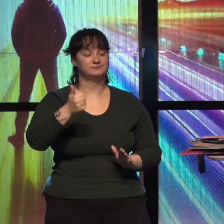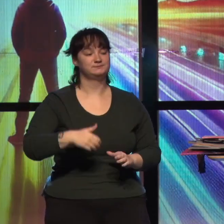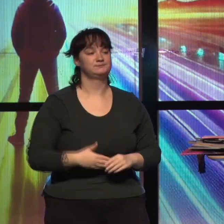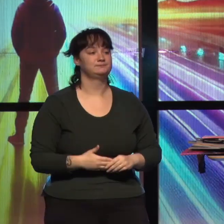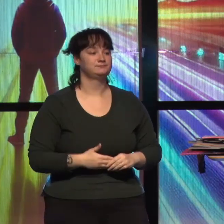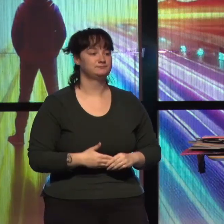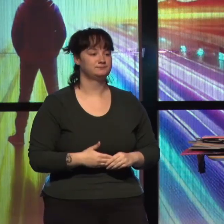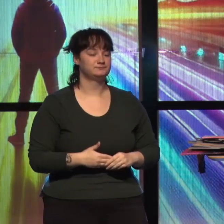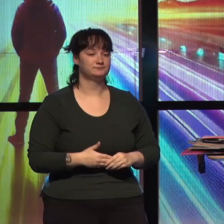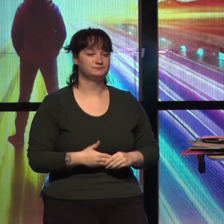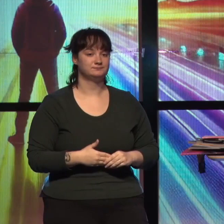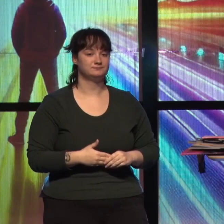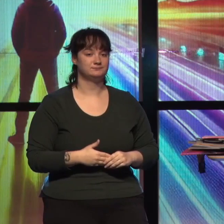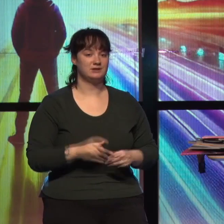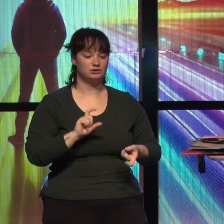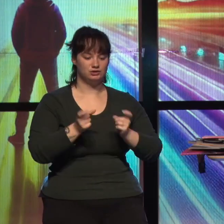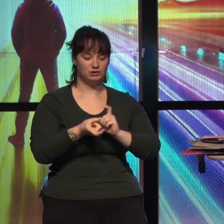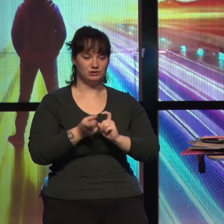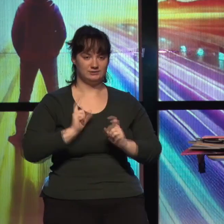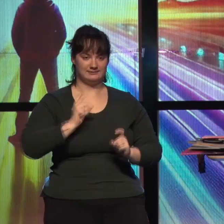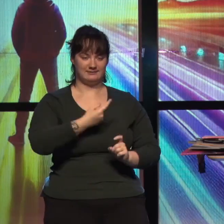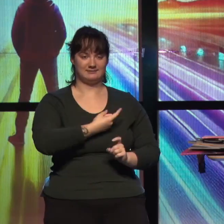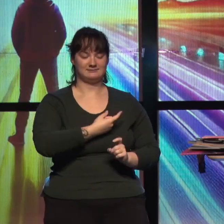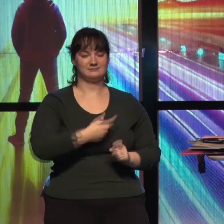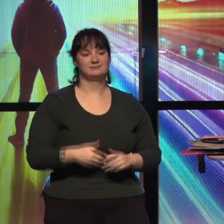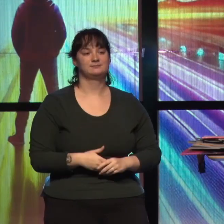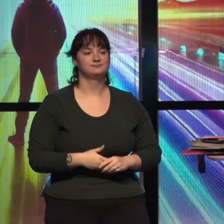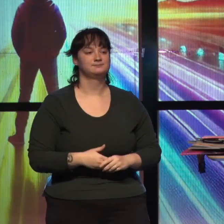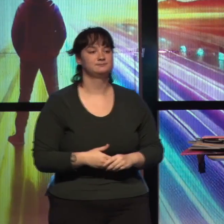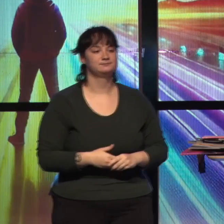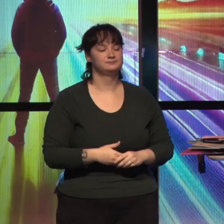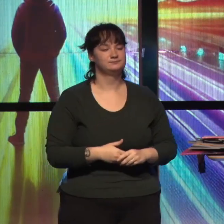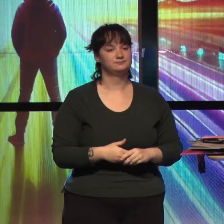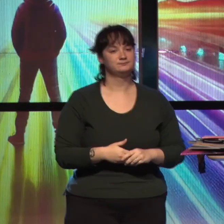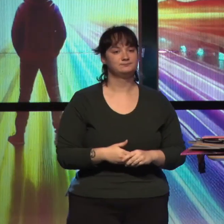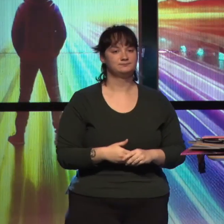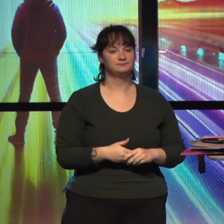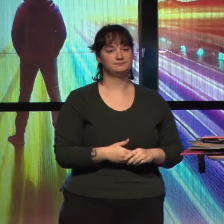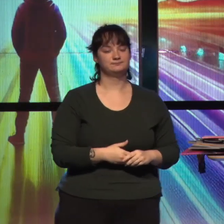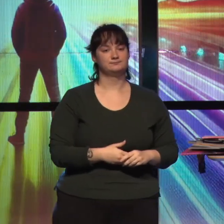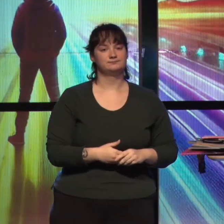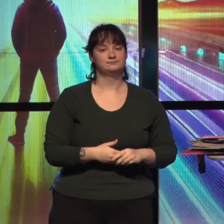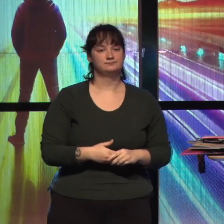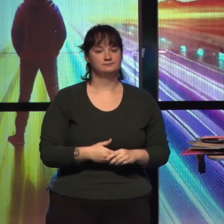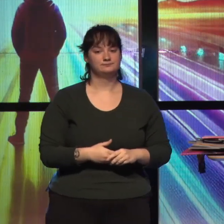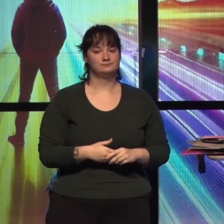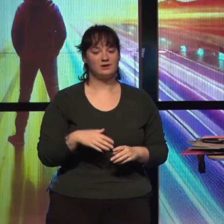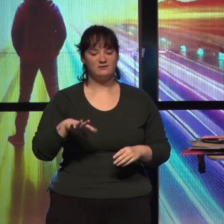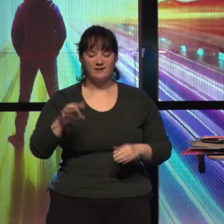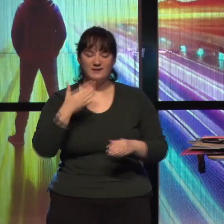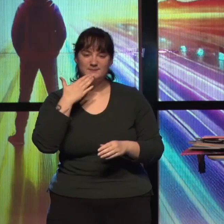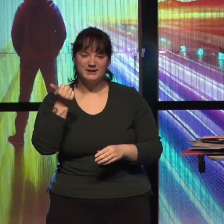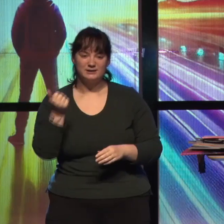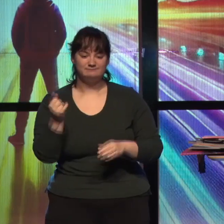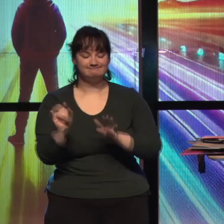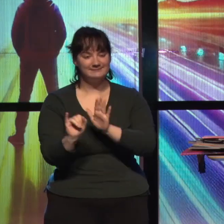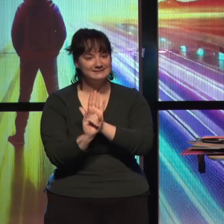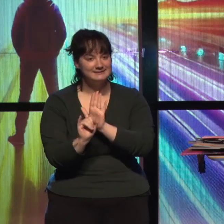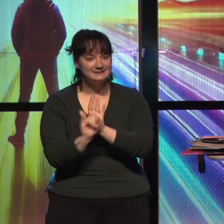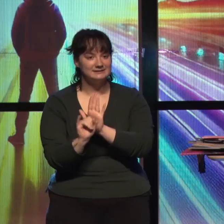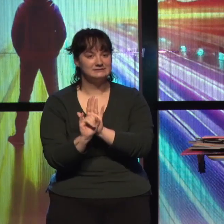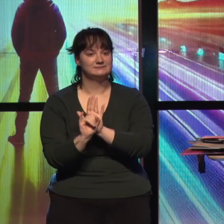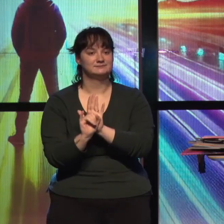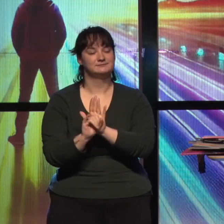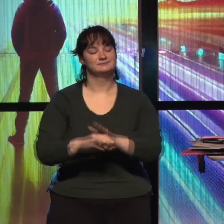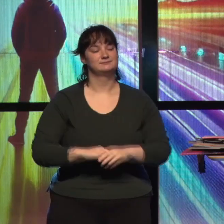stories that's shaping us and challenging. We can all of a sudden find a better sense of purpose or identity. And one of the most